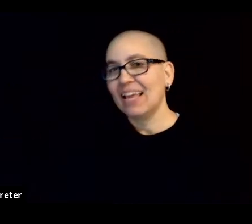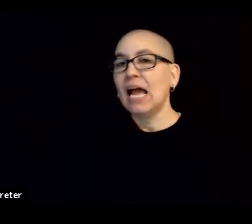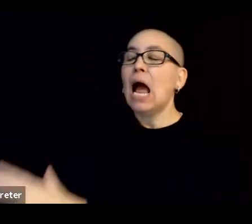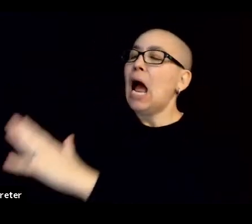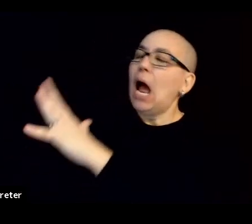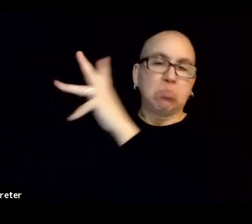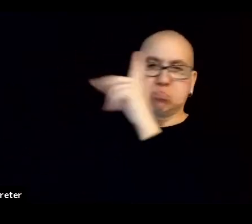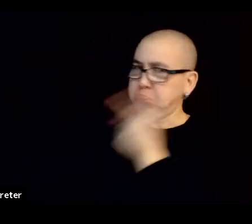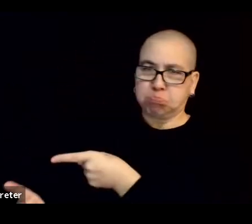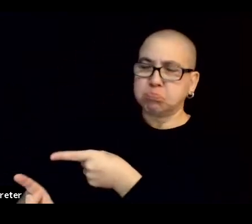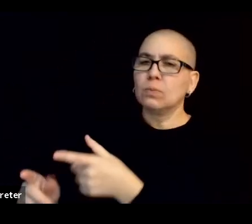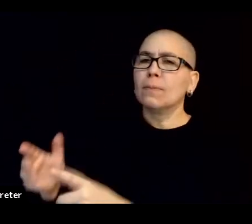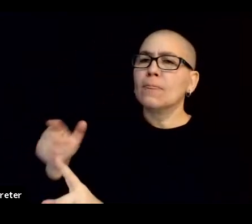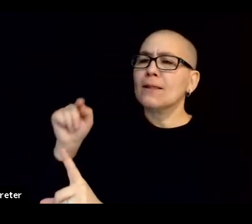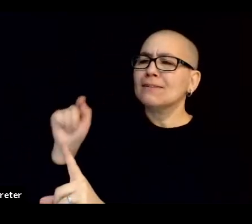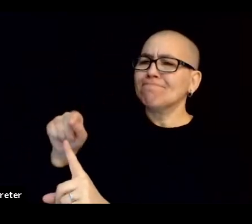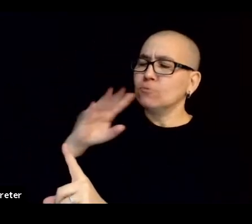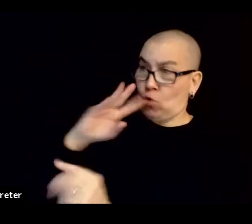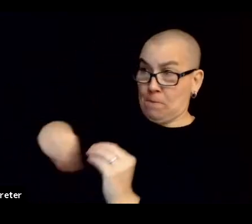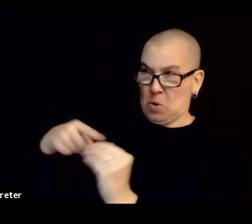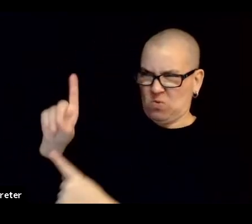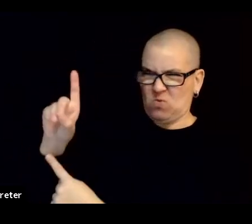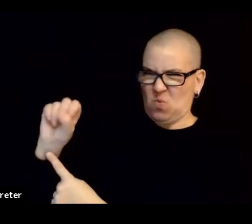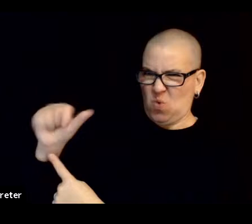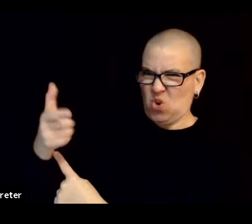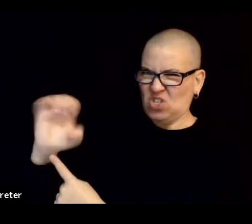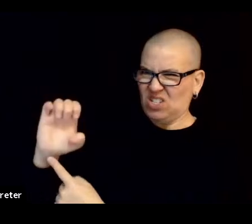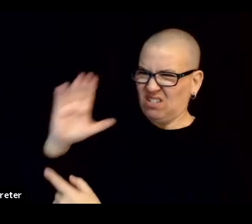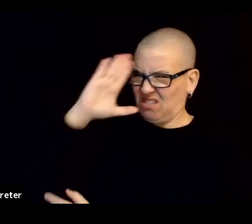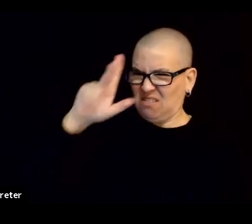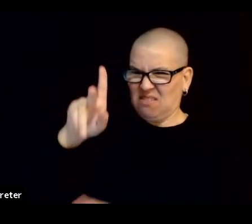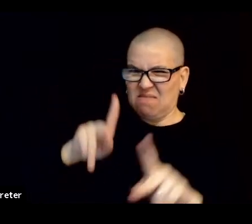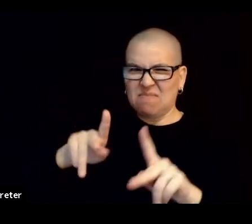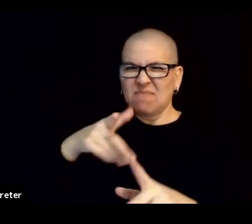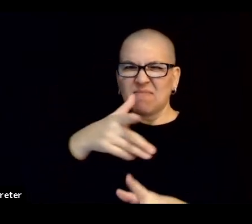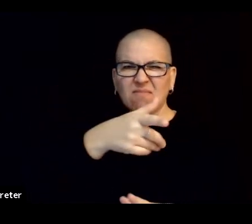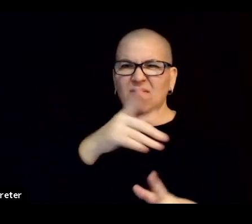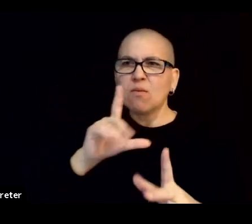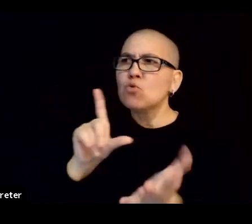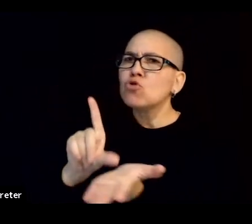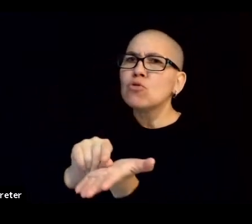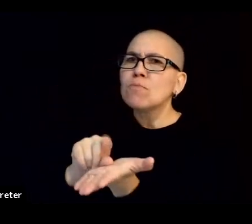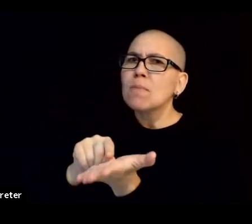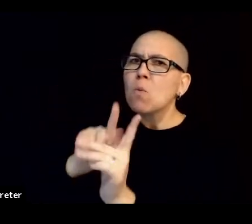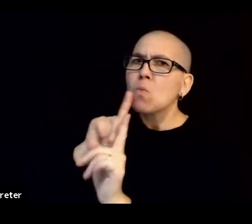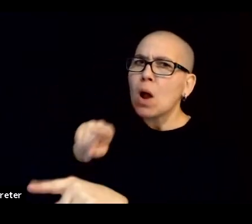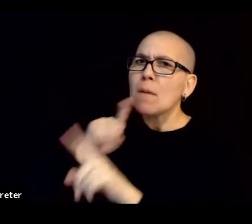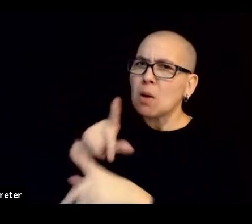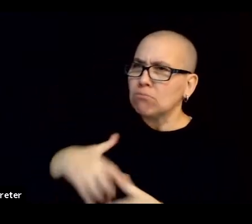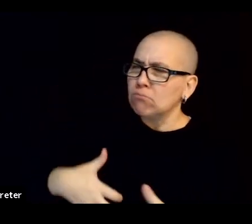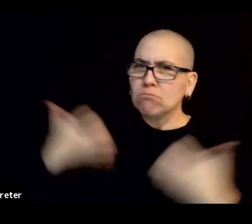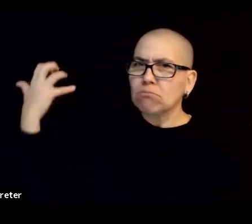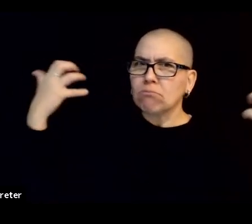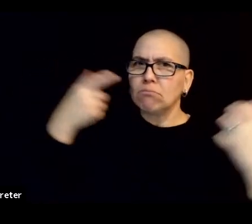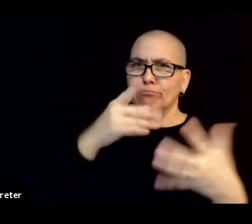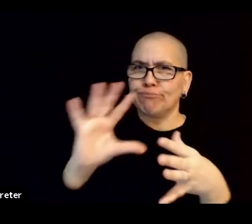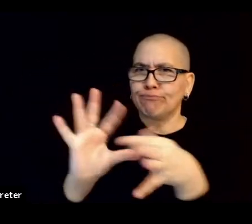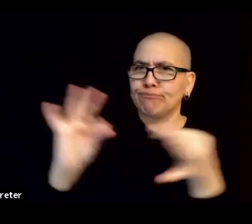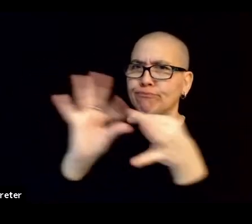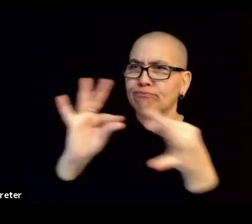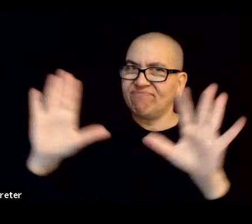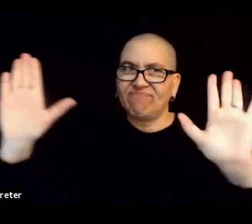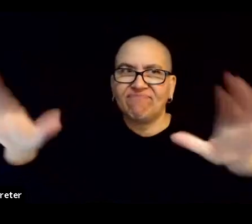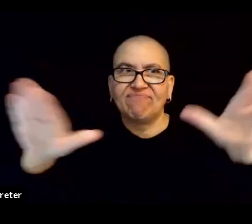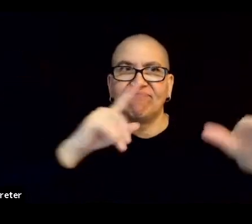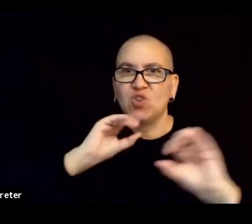were angered by that Washington Post report that there were not going to be second doses available. Pfizer later on Friday said that's